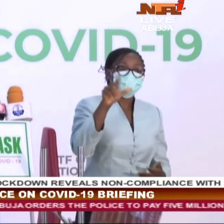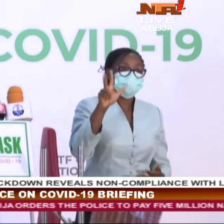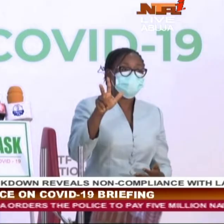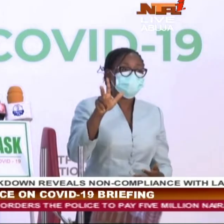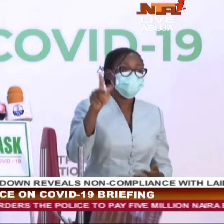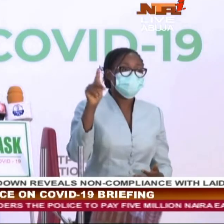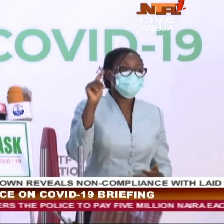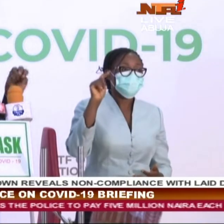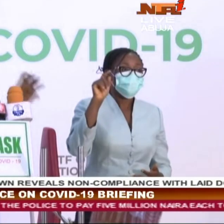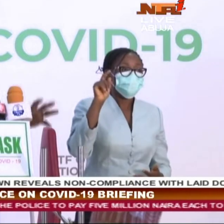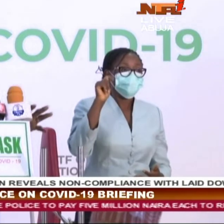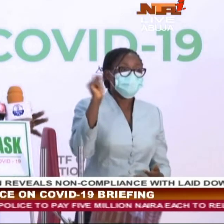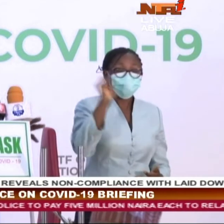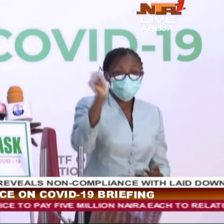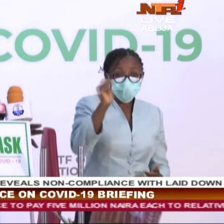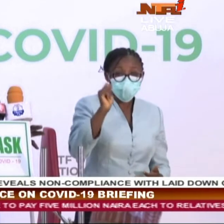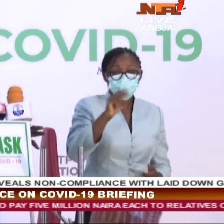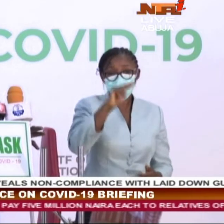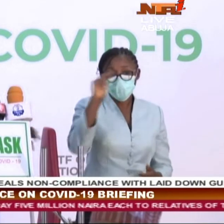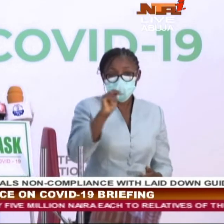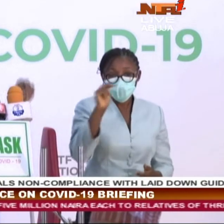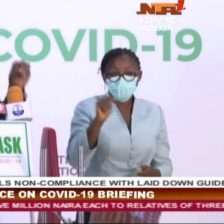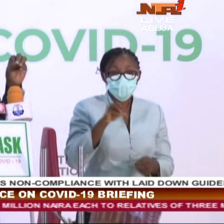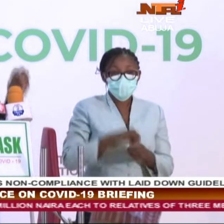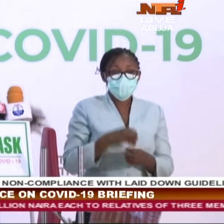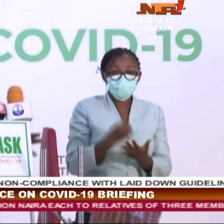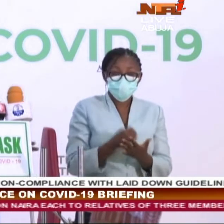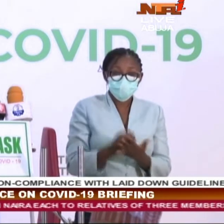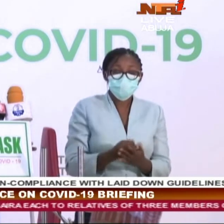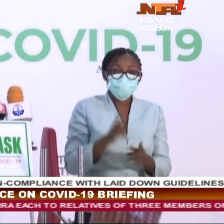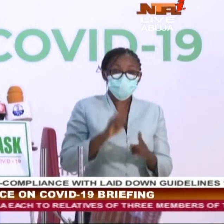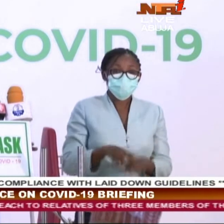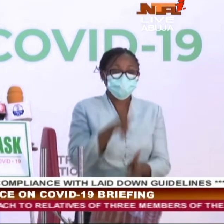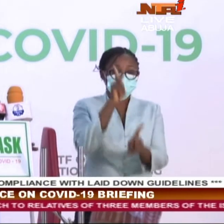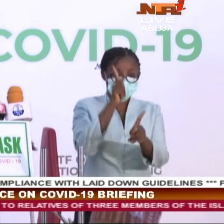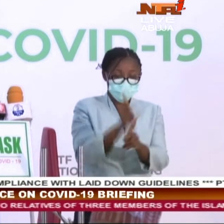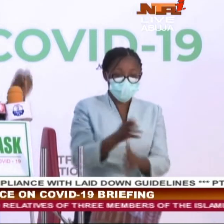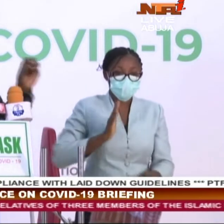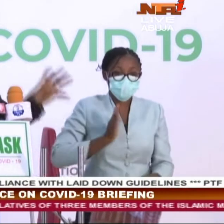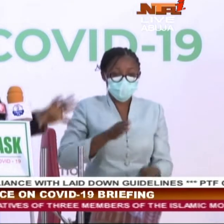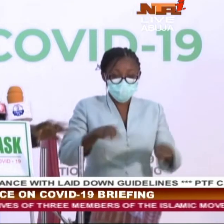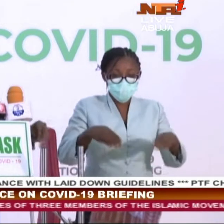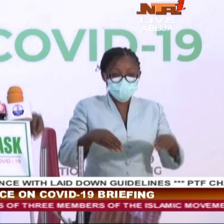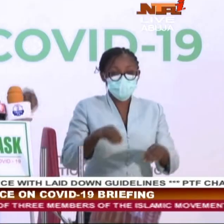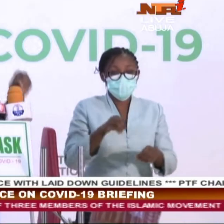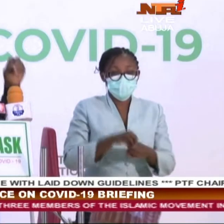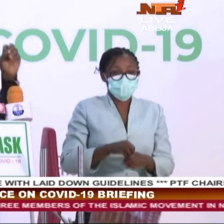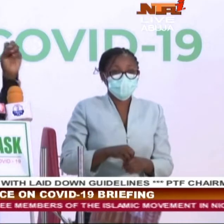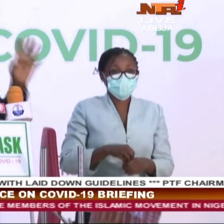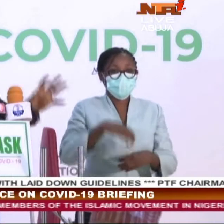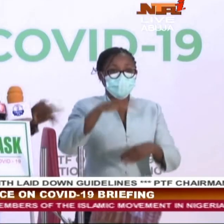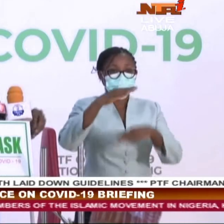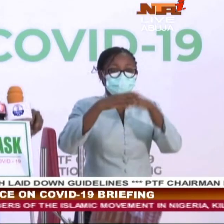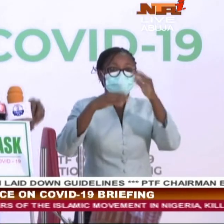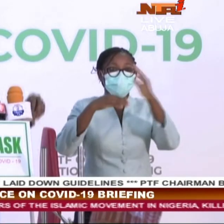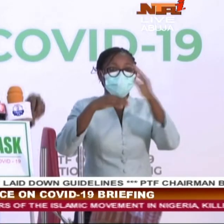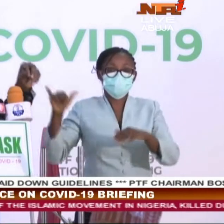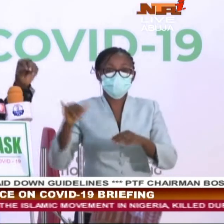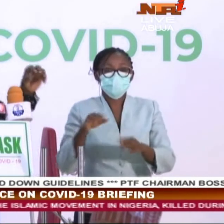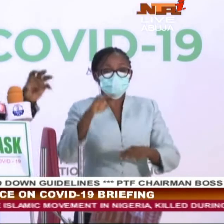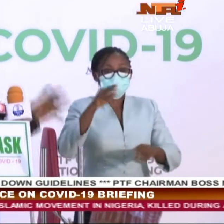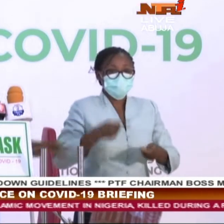economy to create jobs, to sustain businesses, in the construction, in the